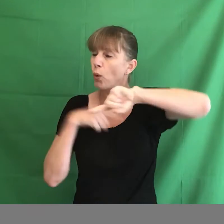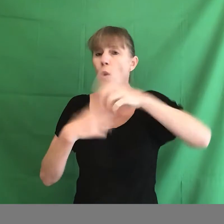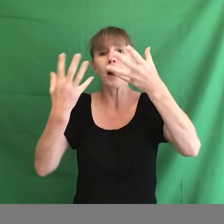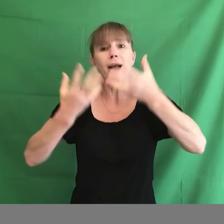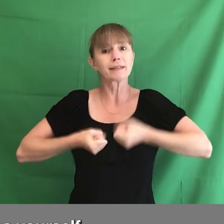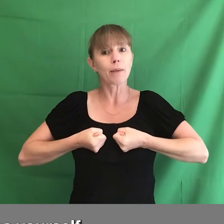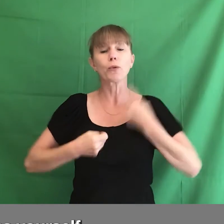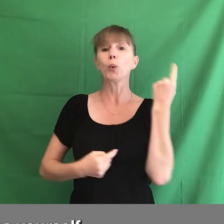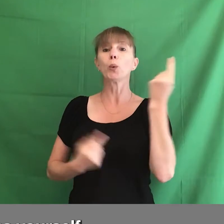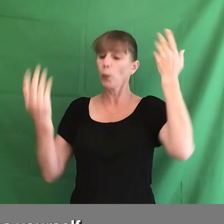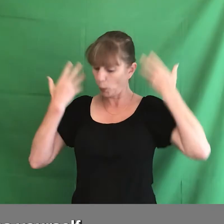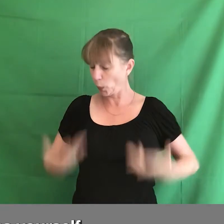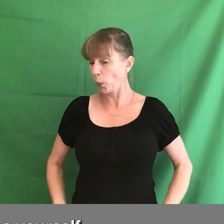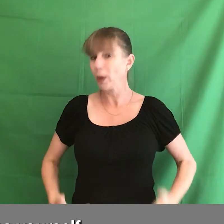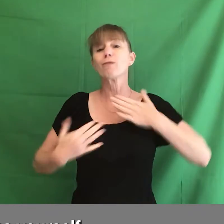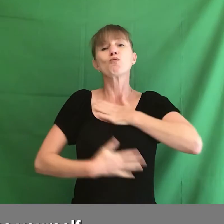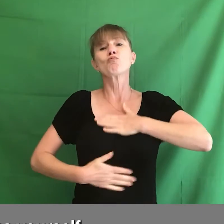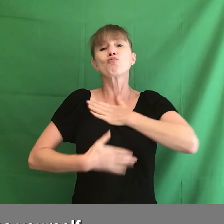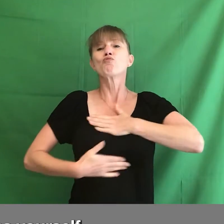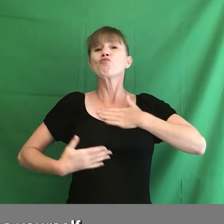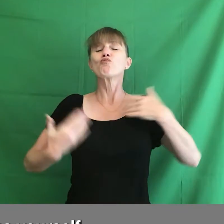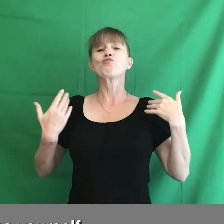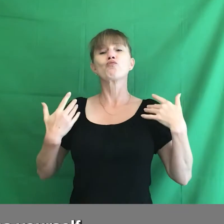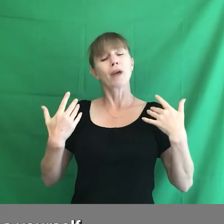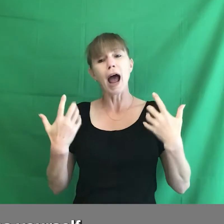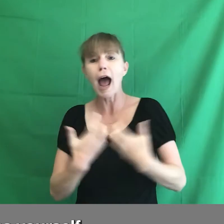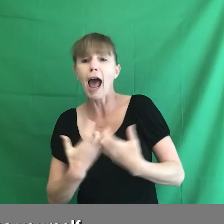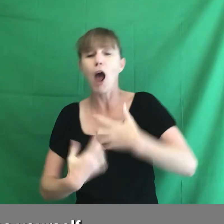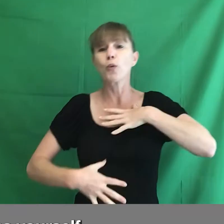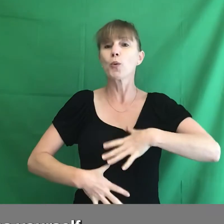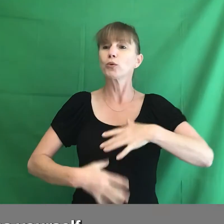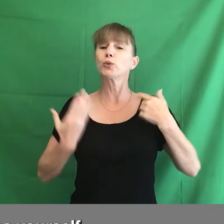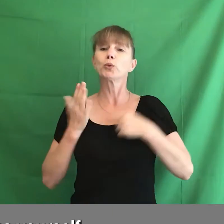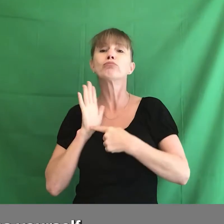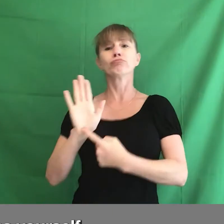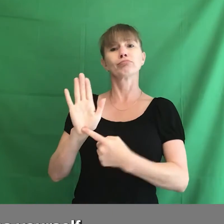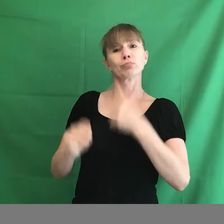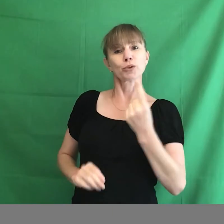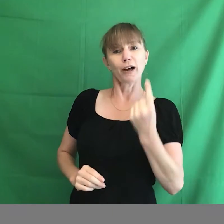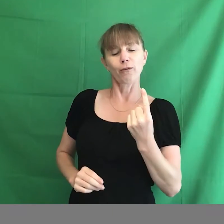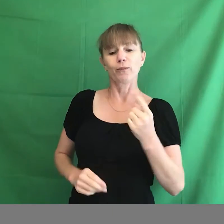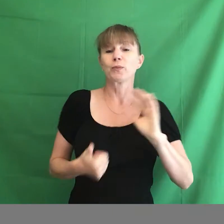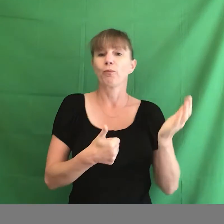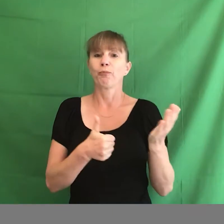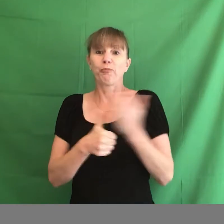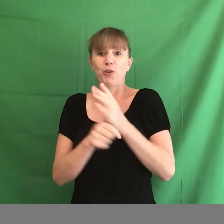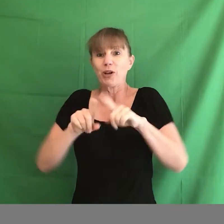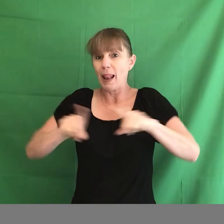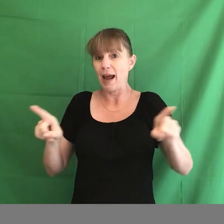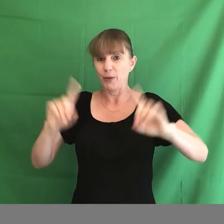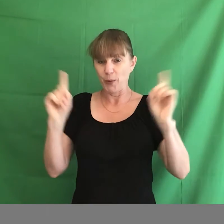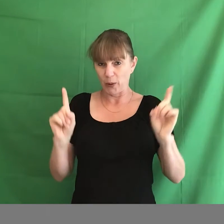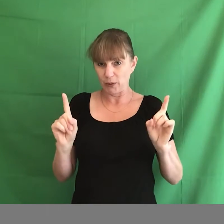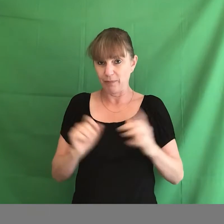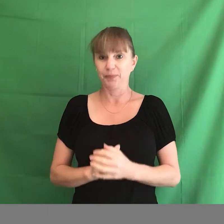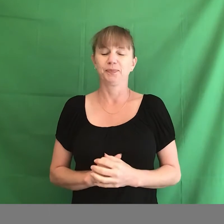who we are and if you can express yourself how you want to express yourself. So the very first line in